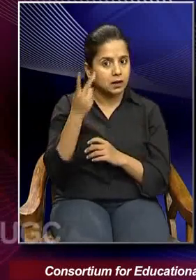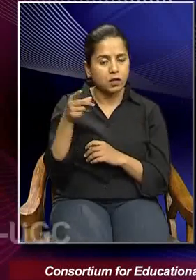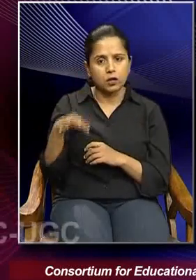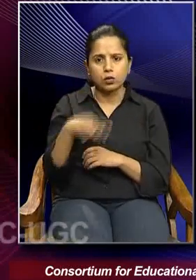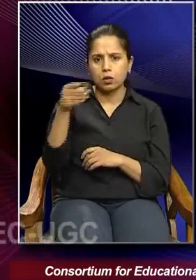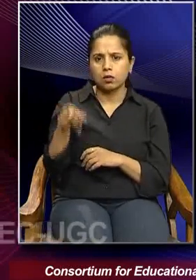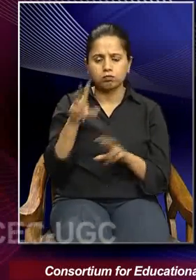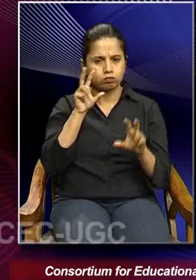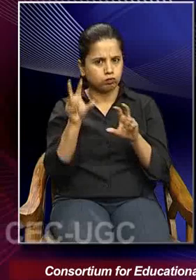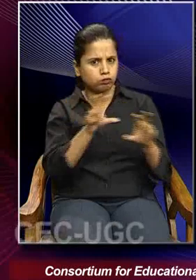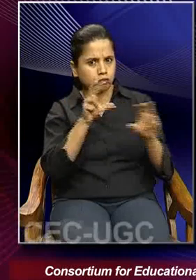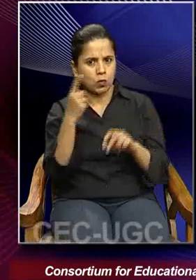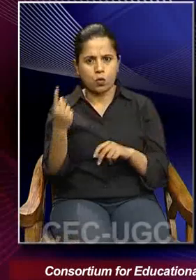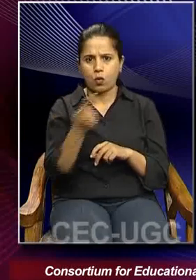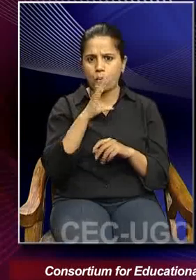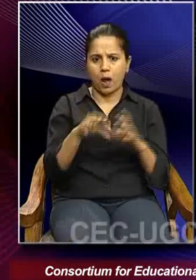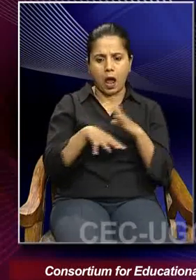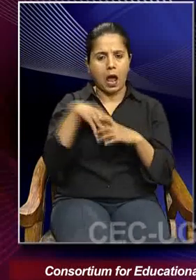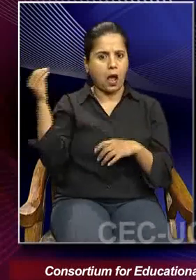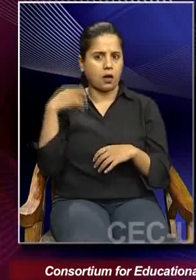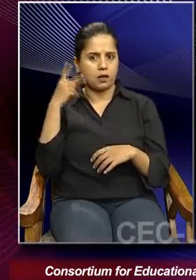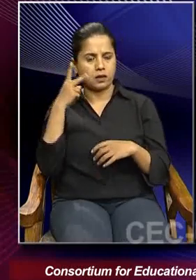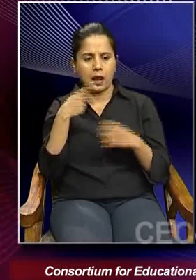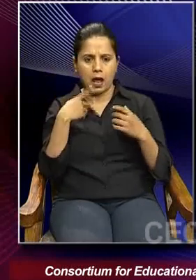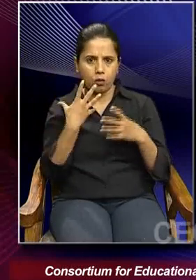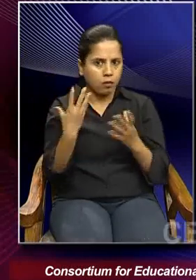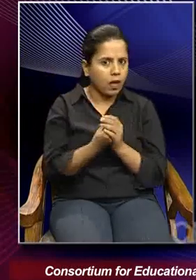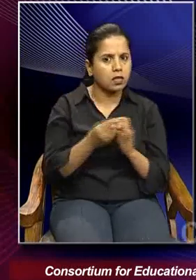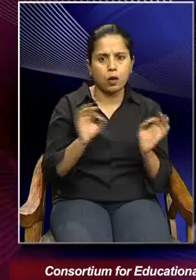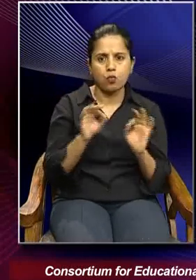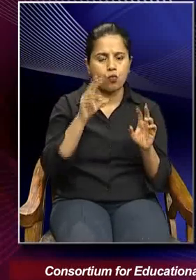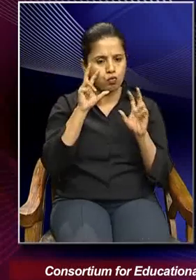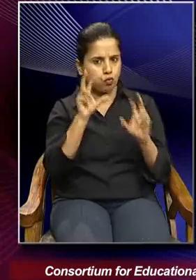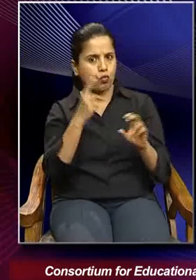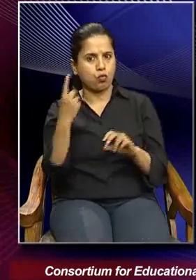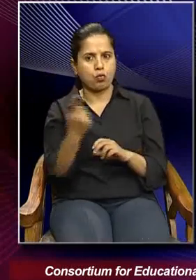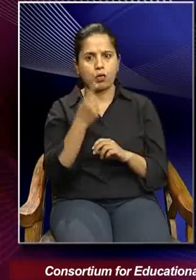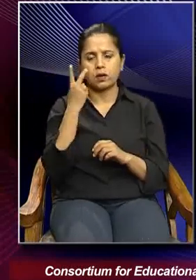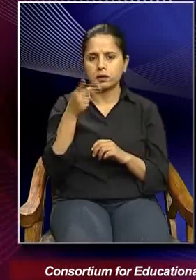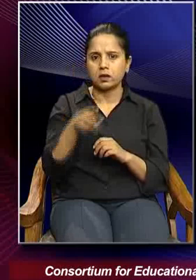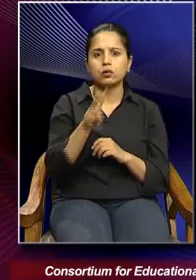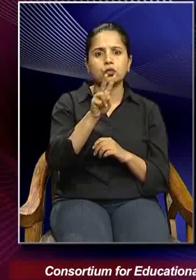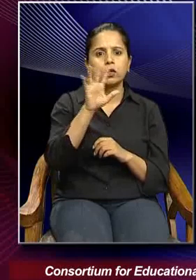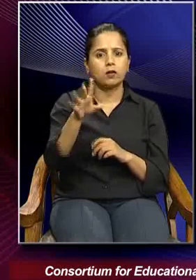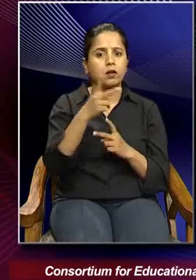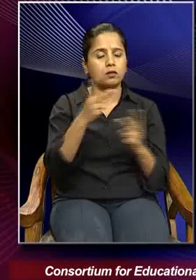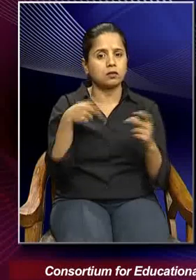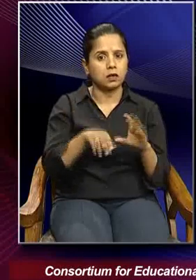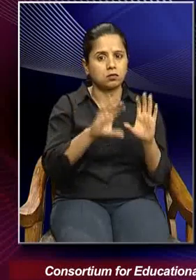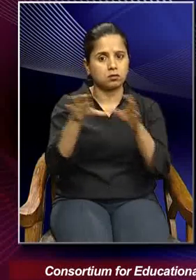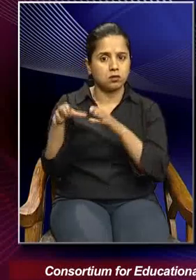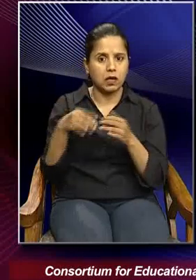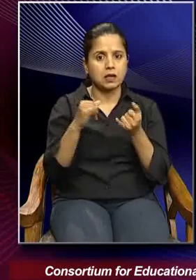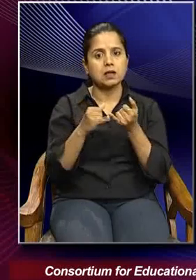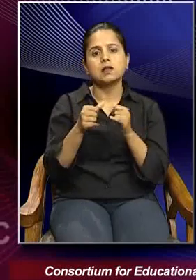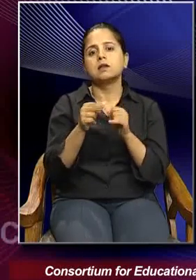mere spectator and outside of the play of evolution, are the 25 categories of Sāṅkhya.